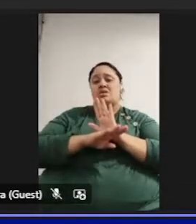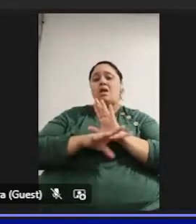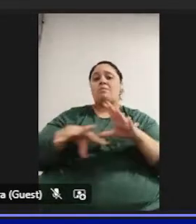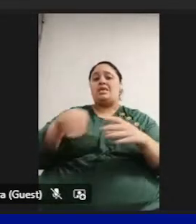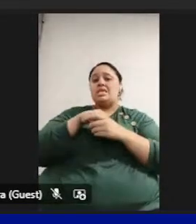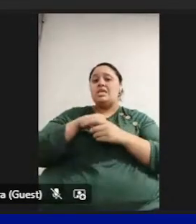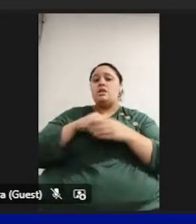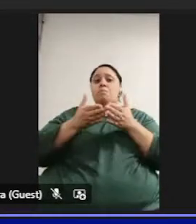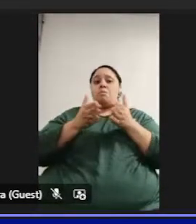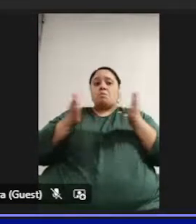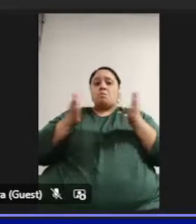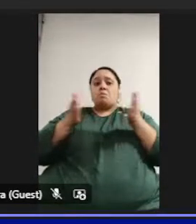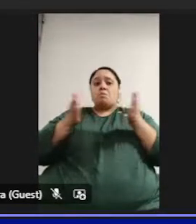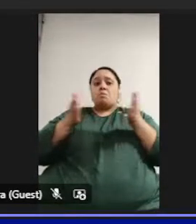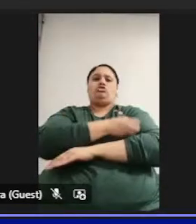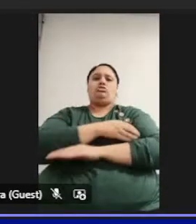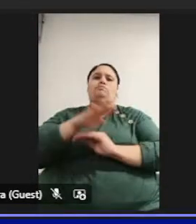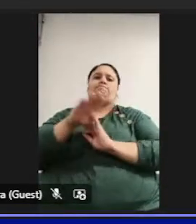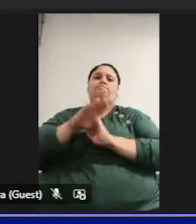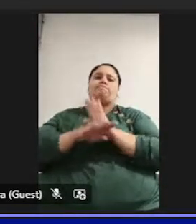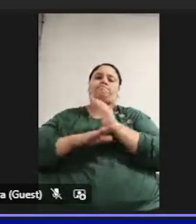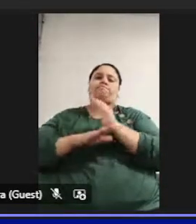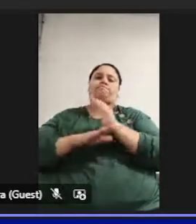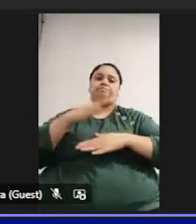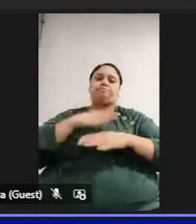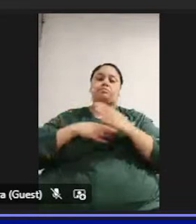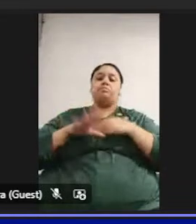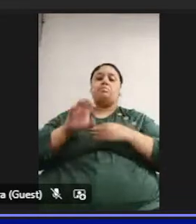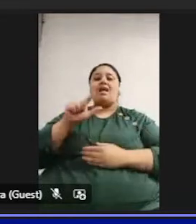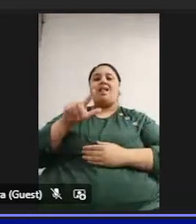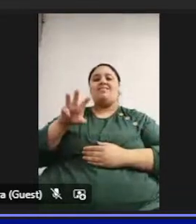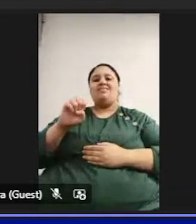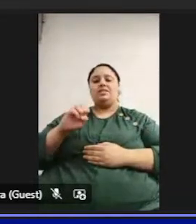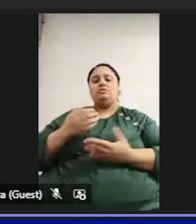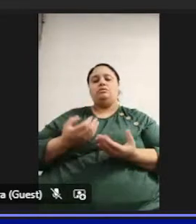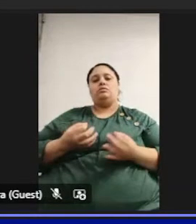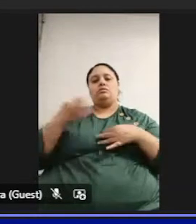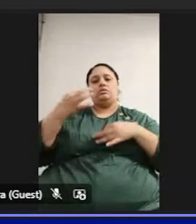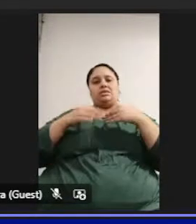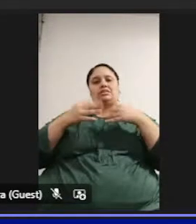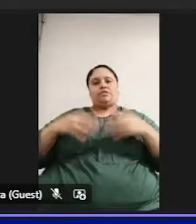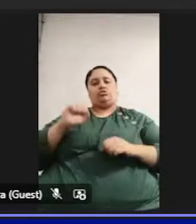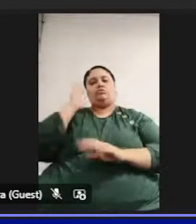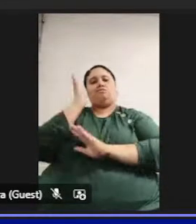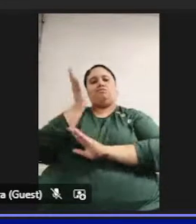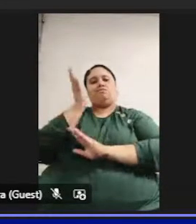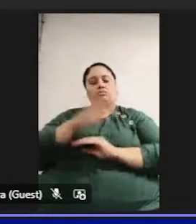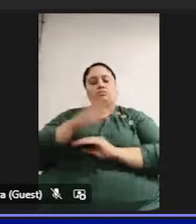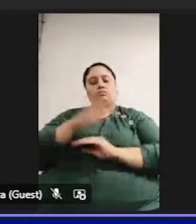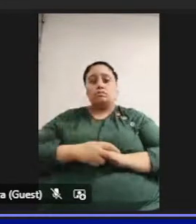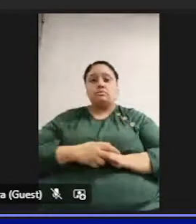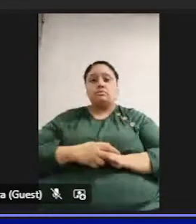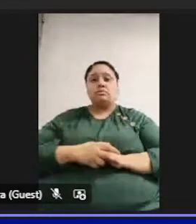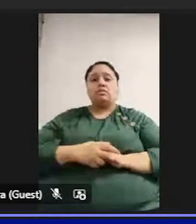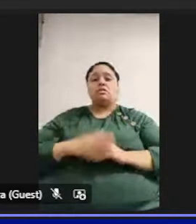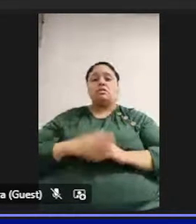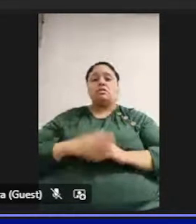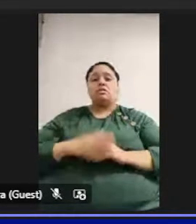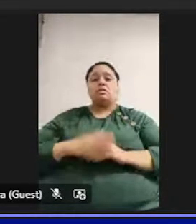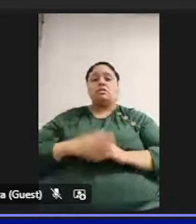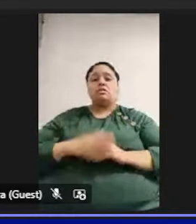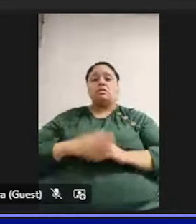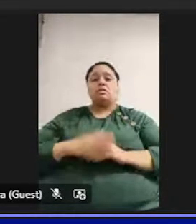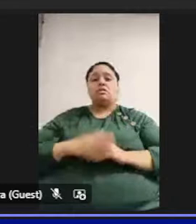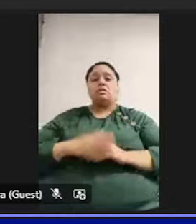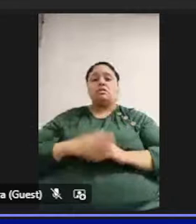program, which Alvi has laid out in his overview. To speak to slightly more detail in terms of the load shedding relief program,